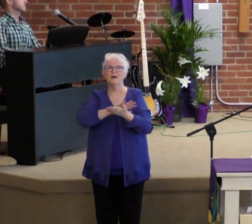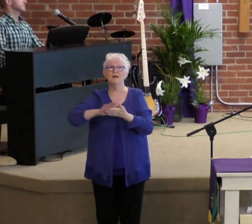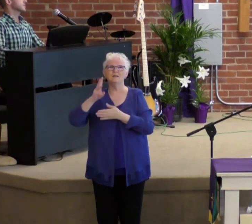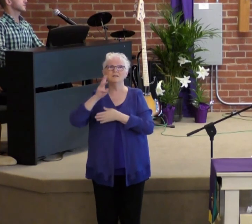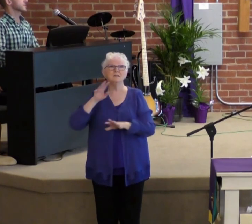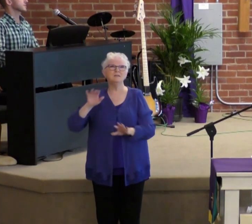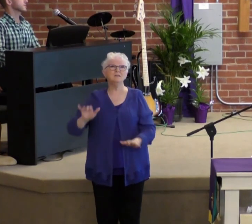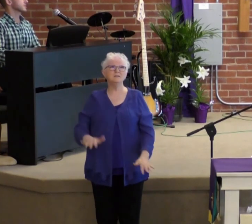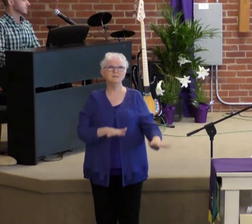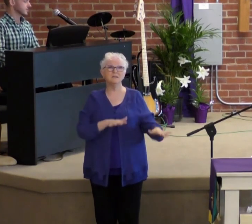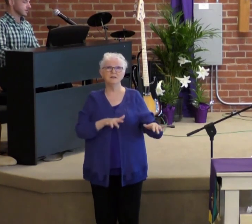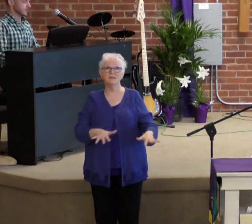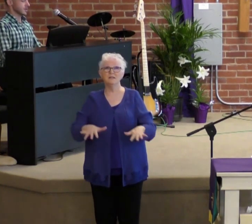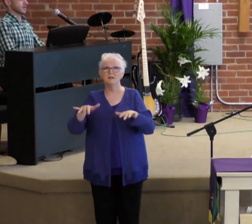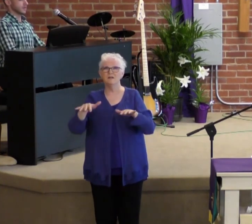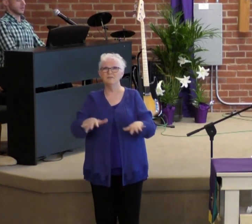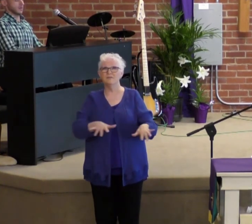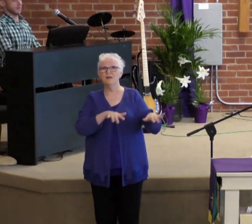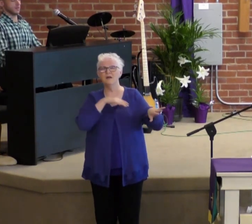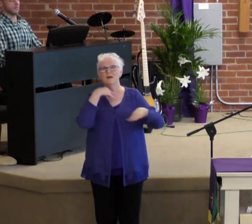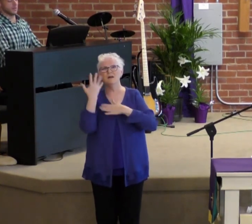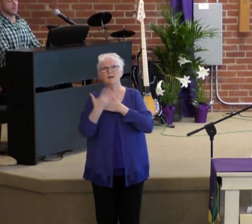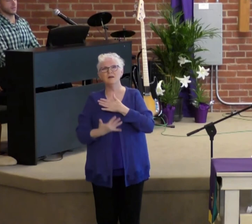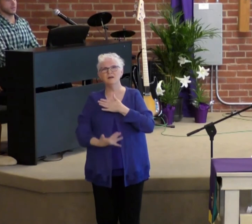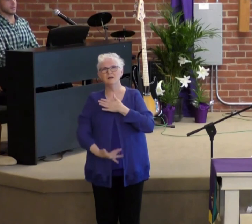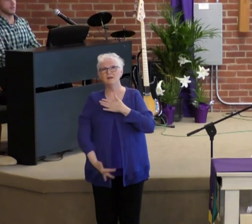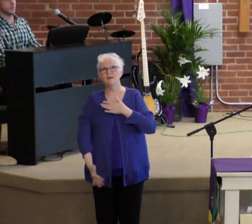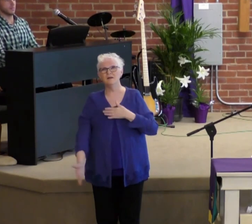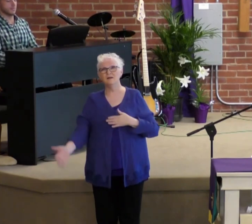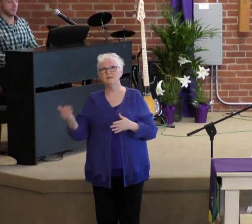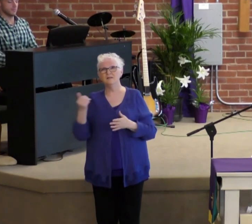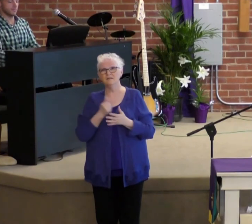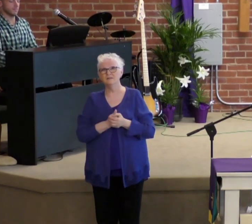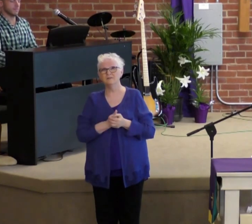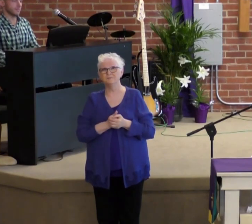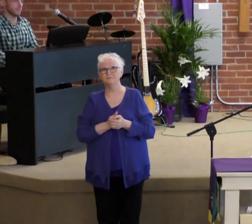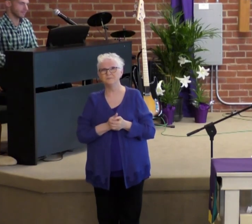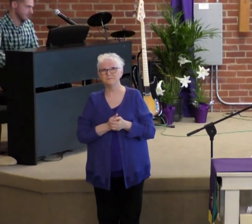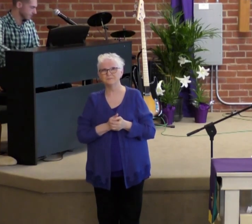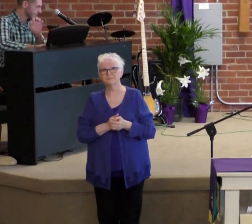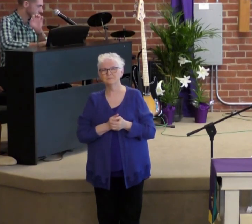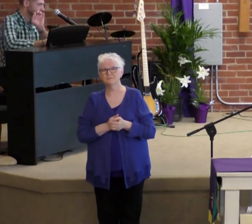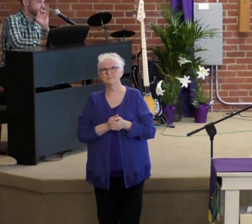beneath the cleansing flood.